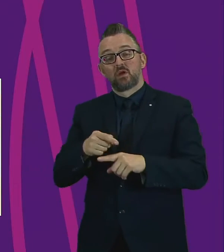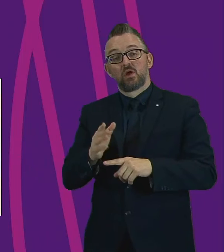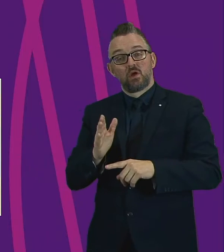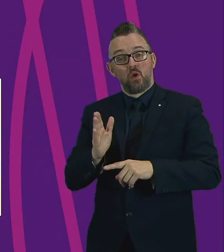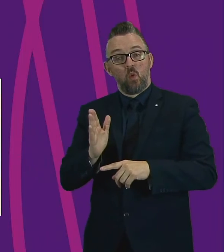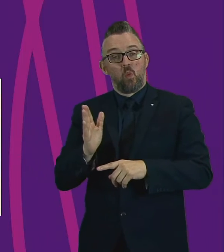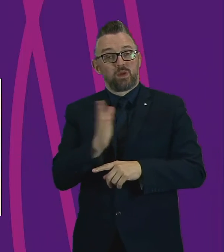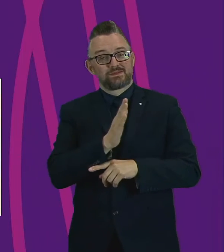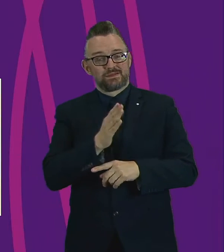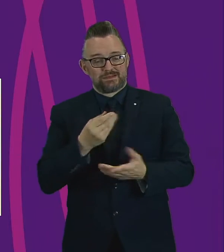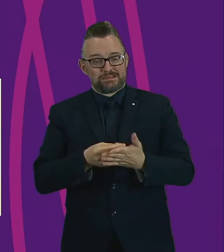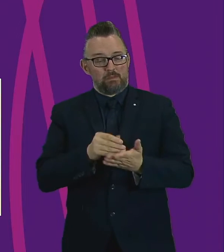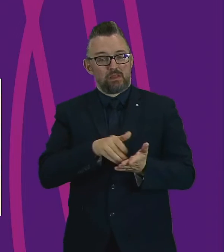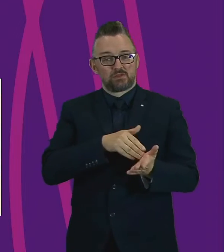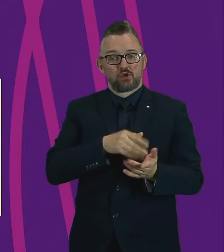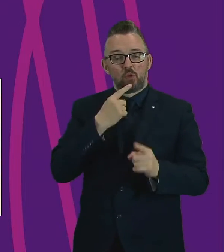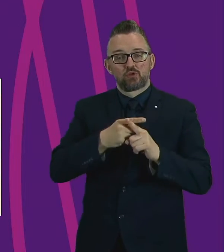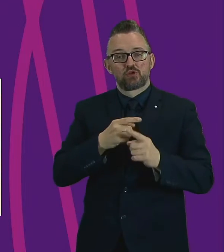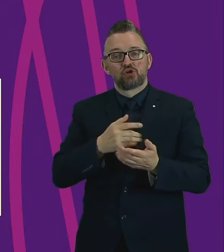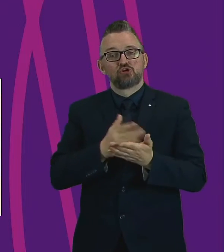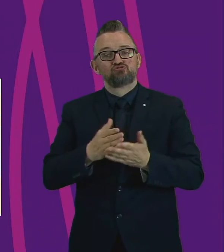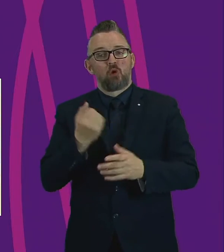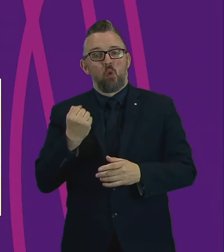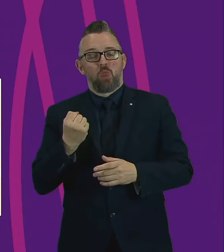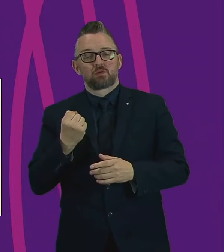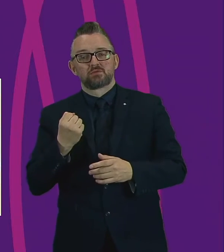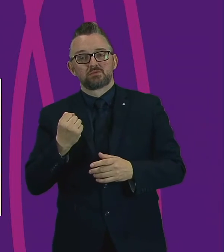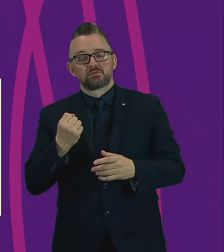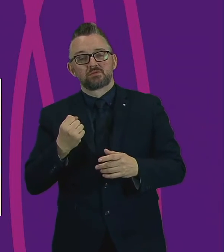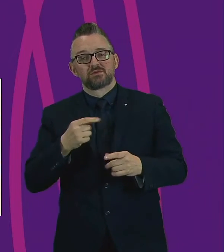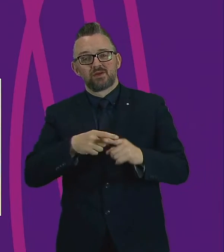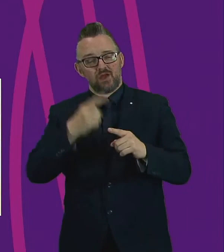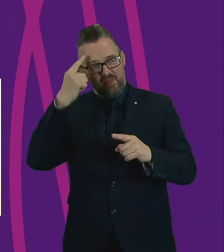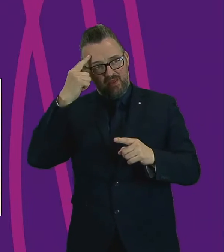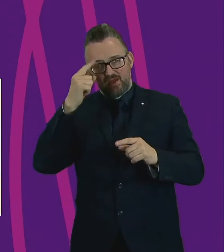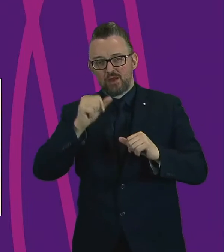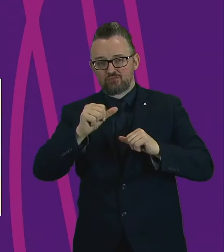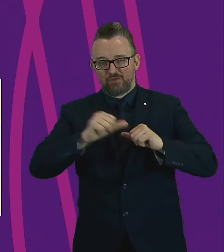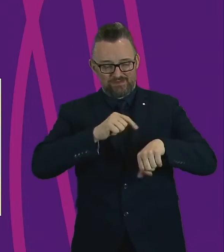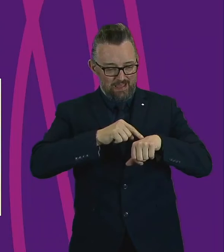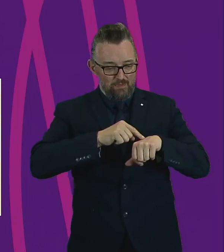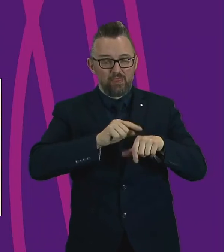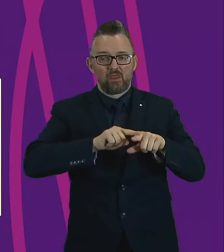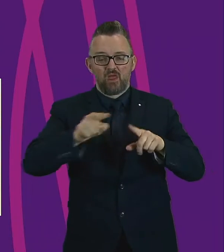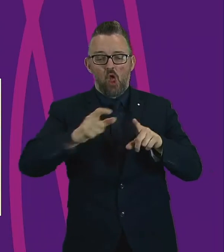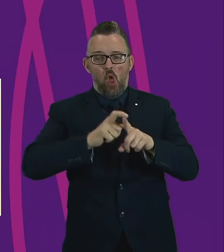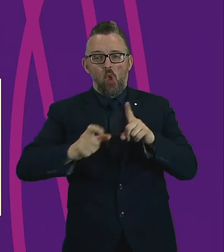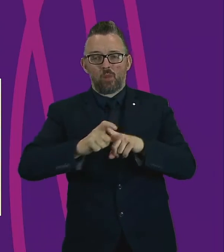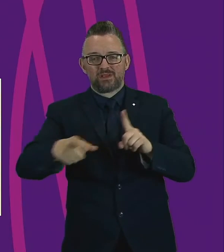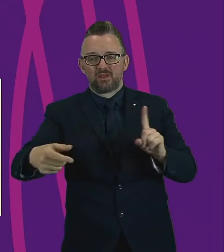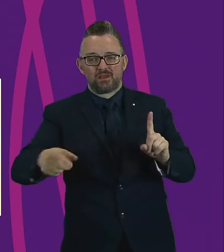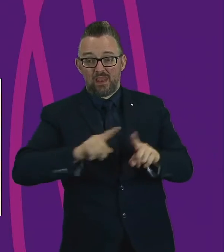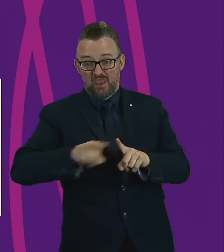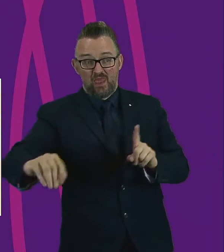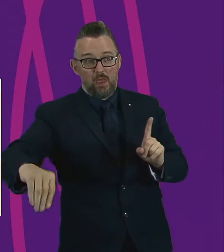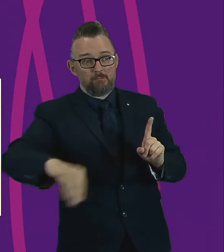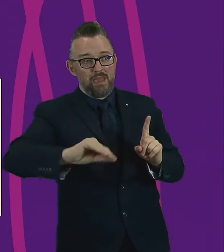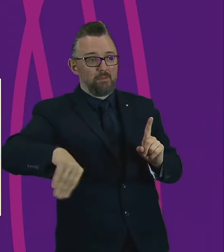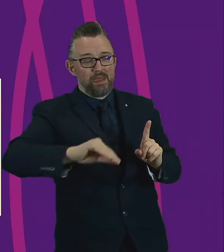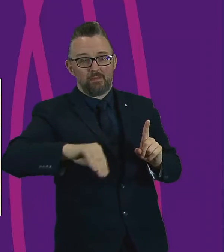focus on shareholder value and profit that's driven short-term thinking and left the wider community paying the costs of